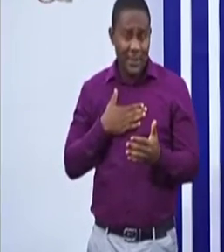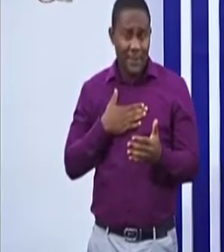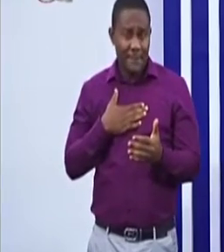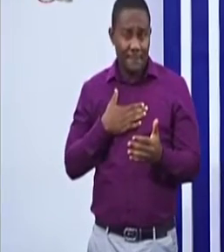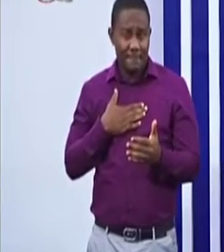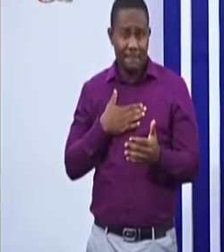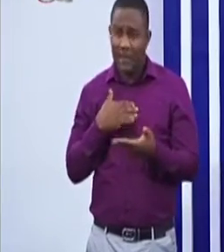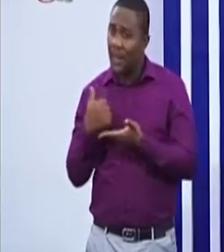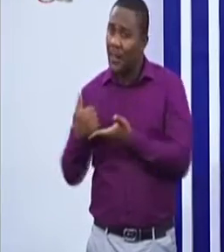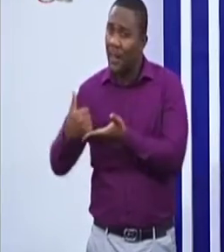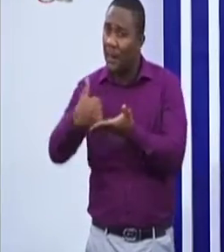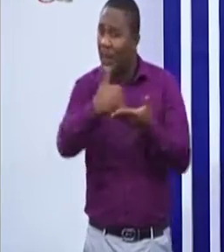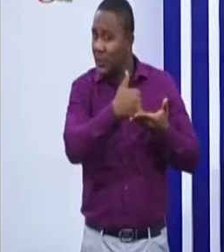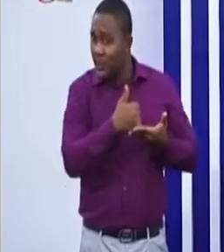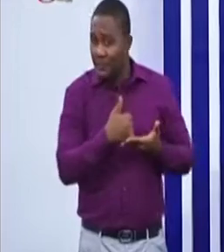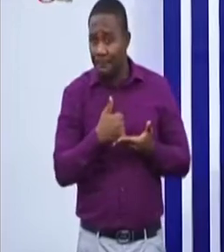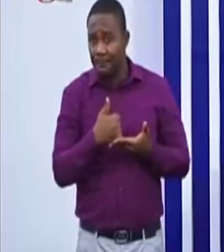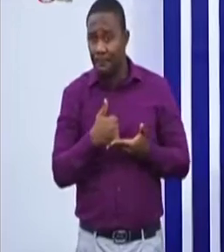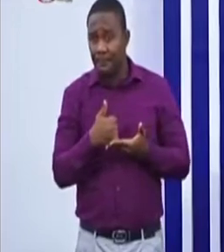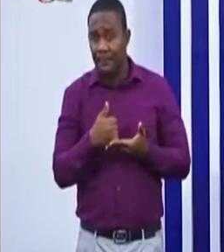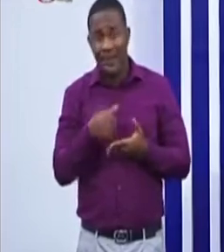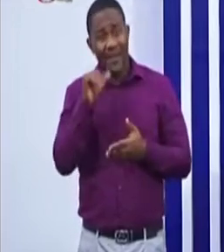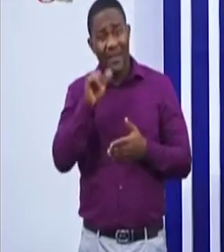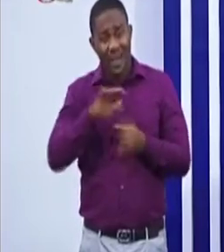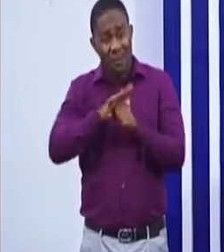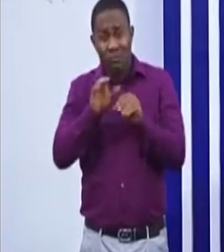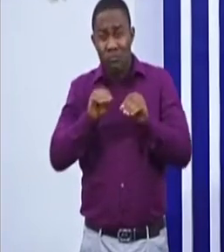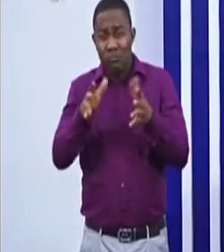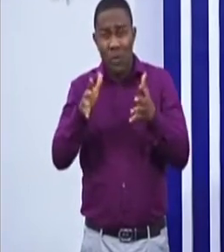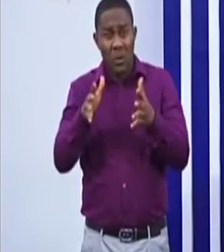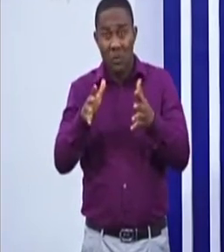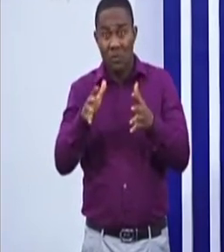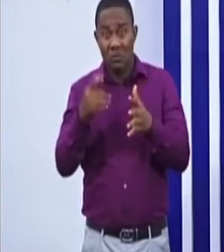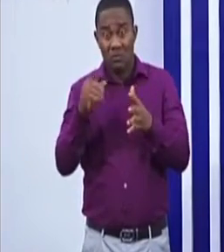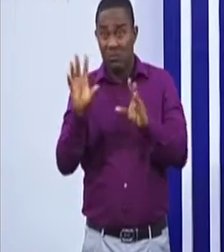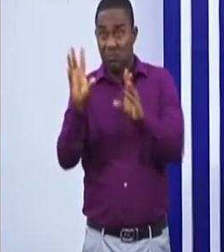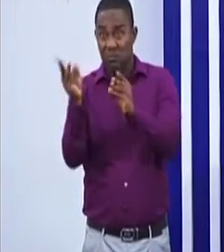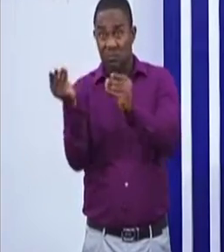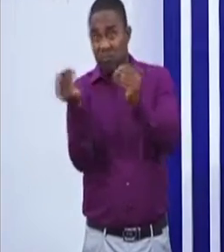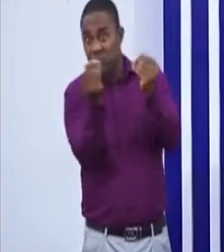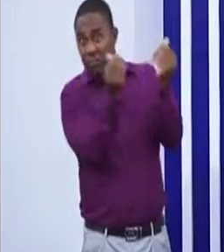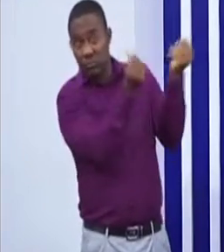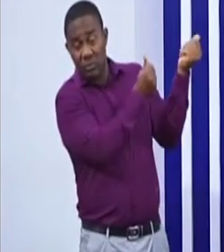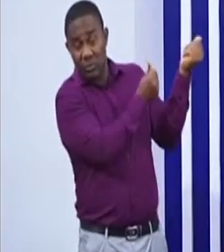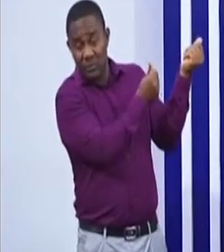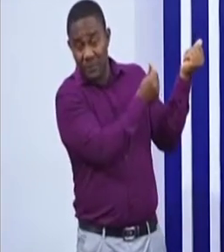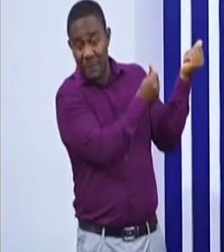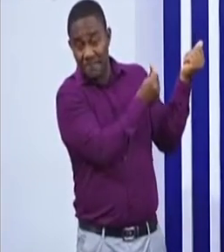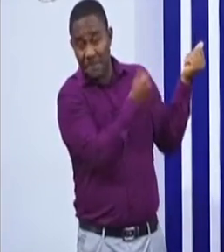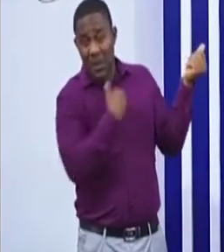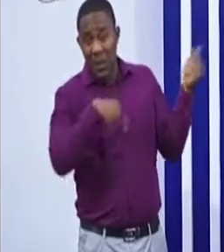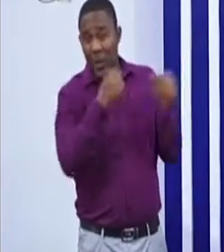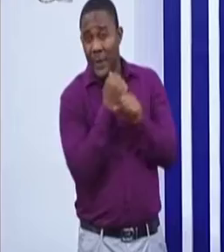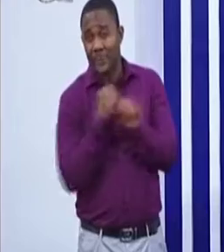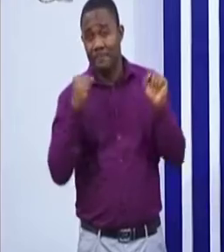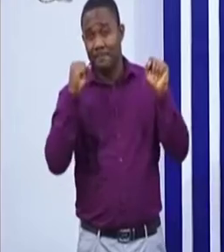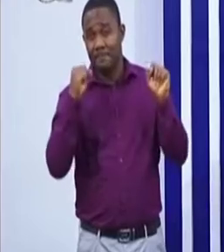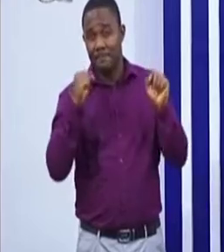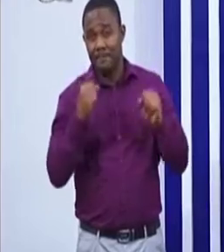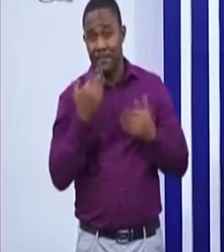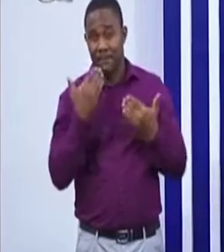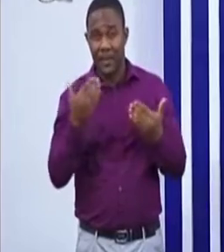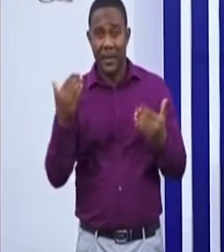nyinaa yɛn ho na mframabɔne baabi efiri baayɛ no ɛnsan kɔ yɛn nyinaa yɛn ho hare yɛn